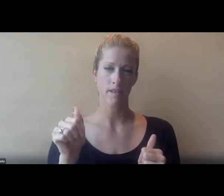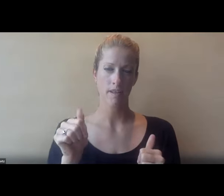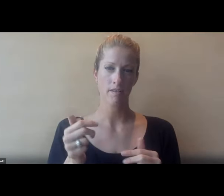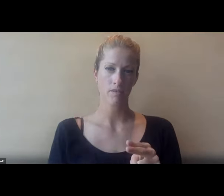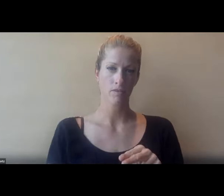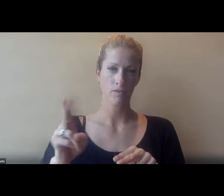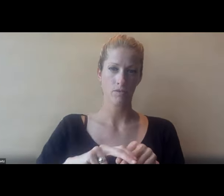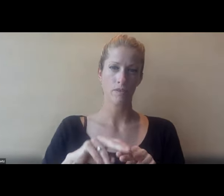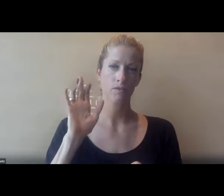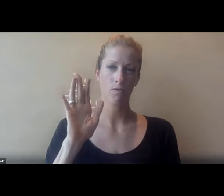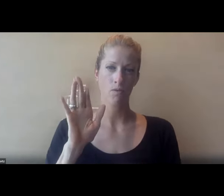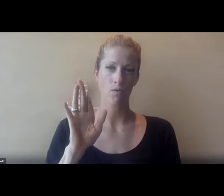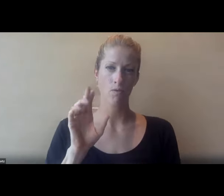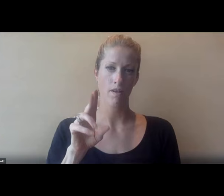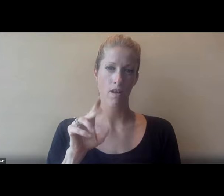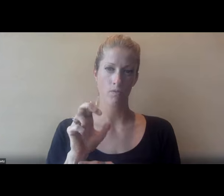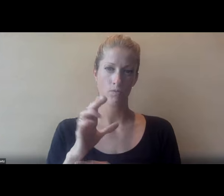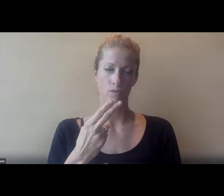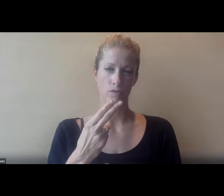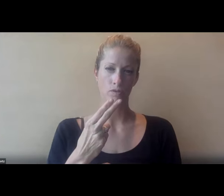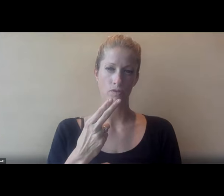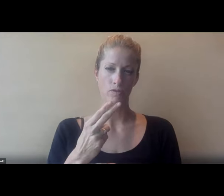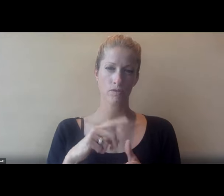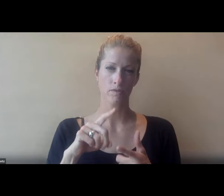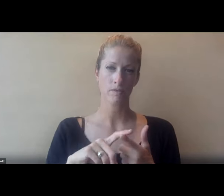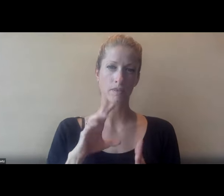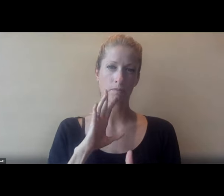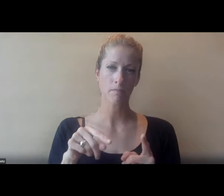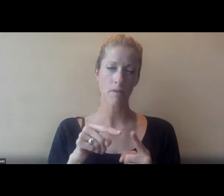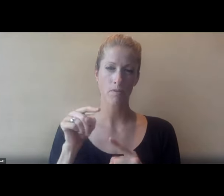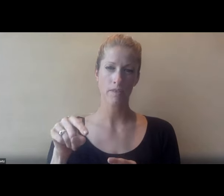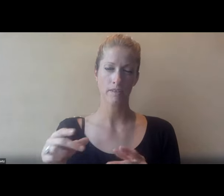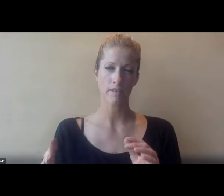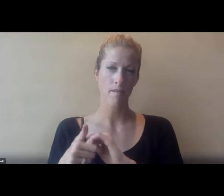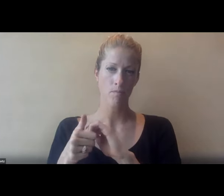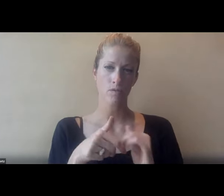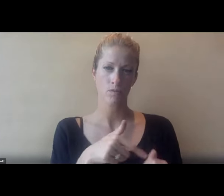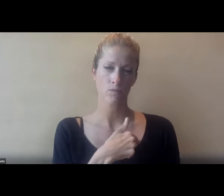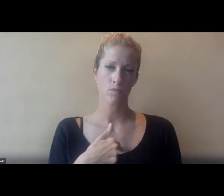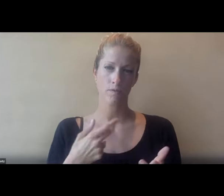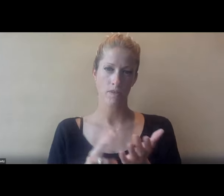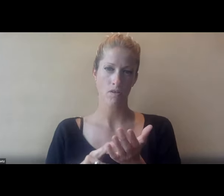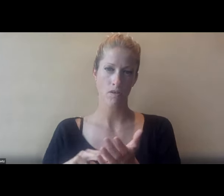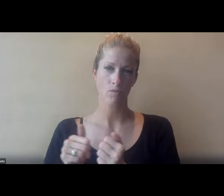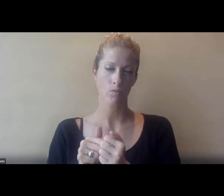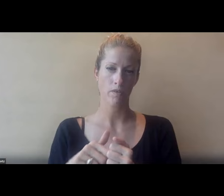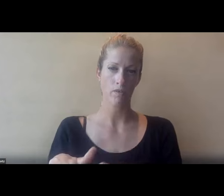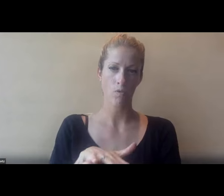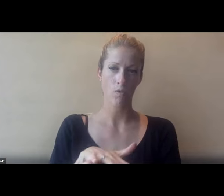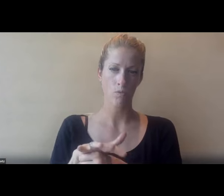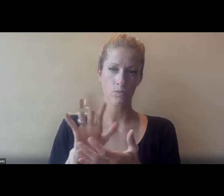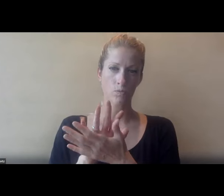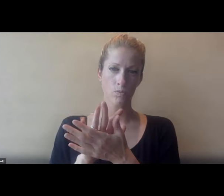your outreach, Andy was speaking about this collaboration. We have contracts with local school